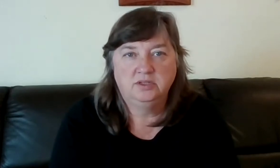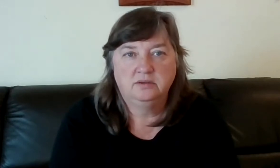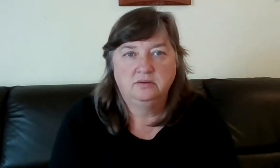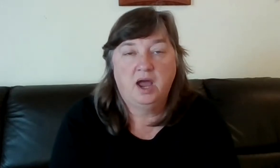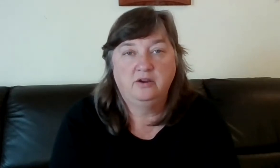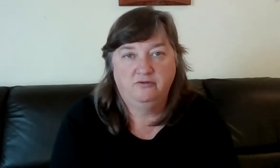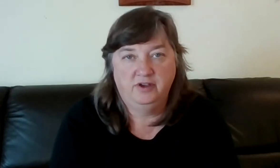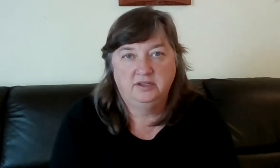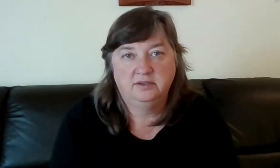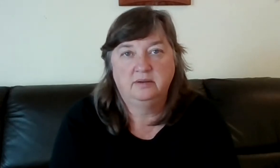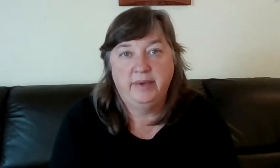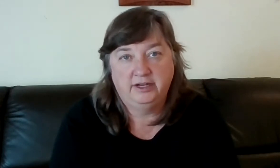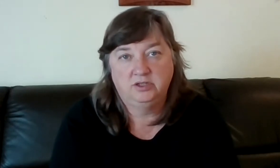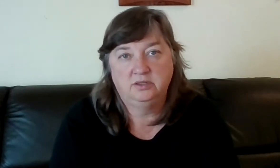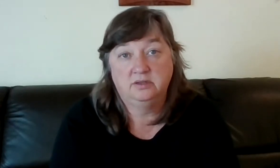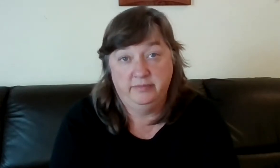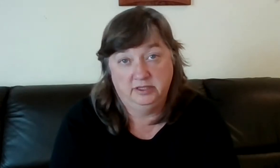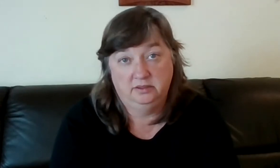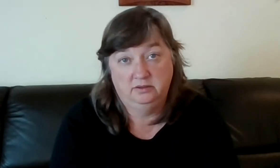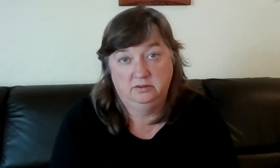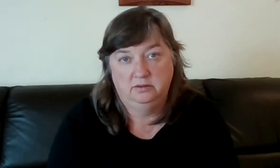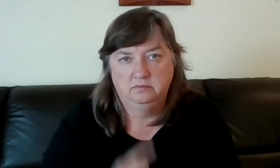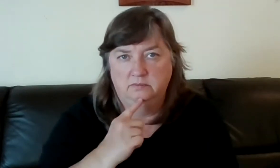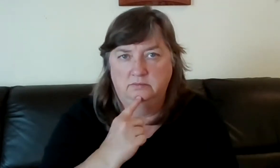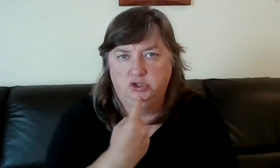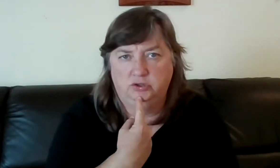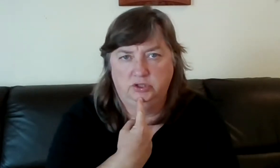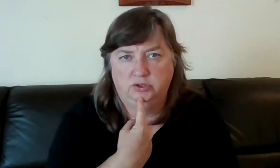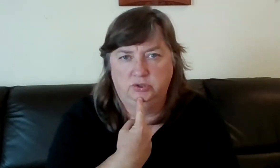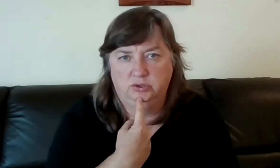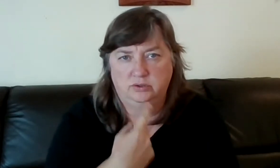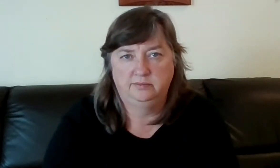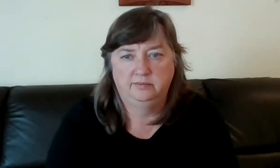Notice how your face matches the message. Serious.